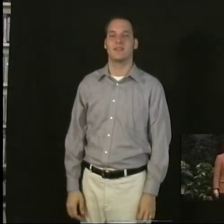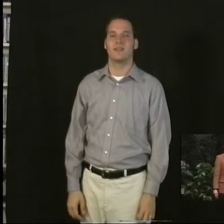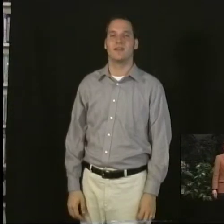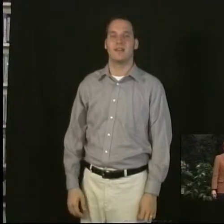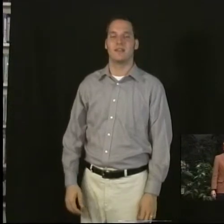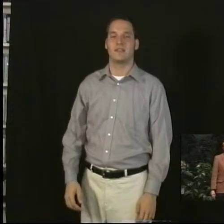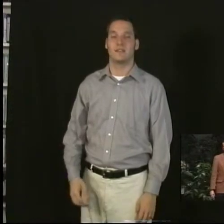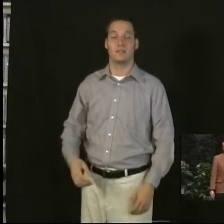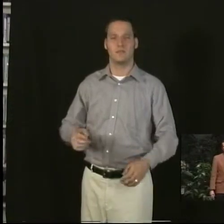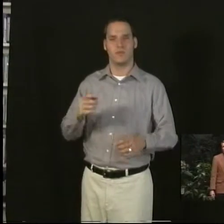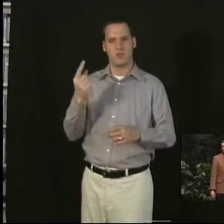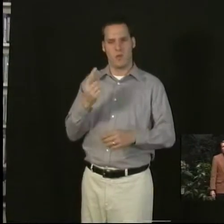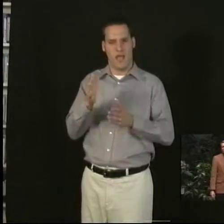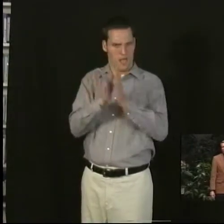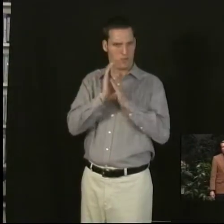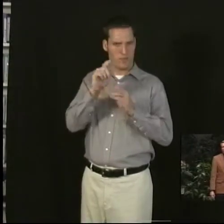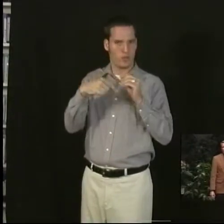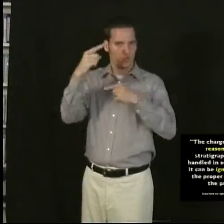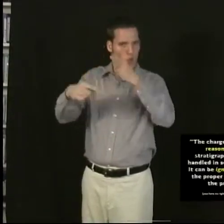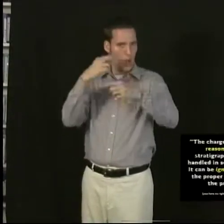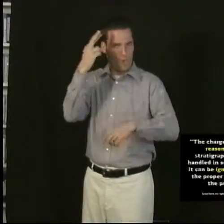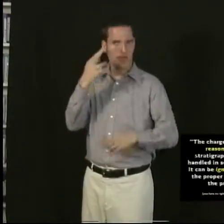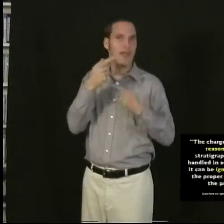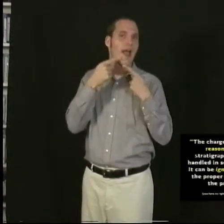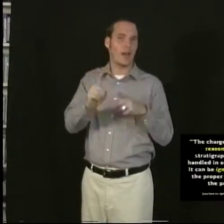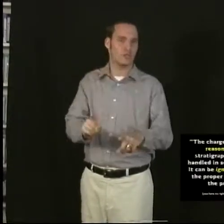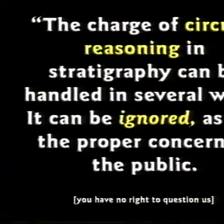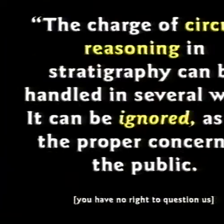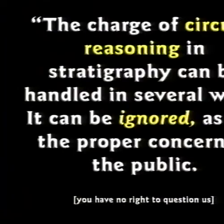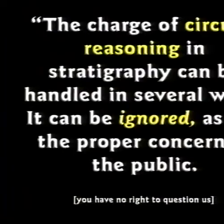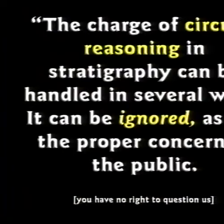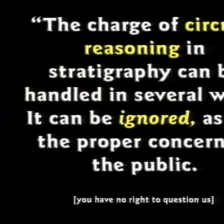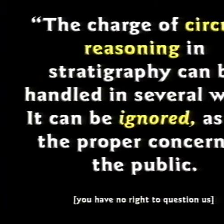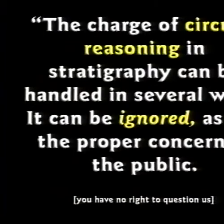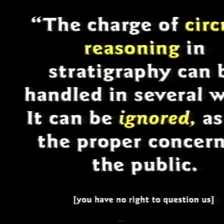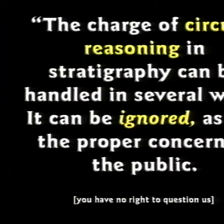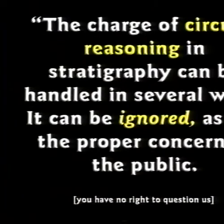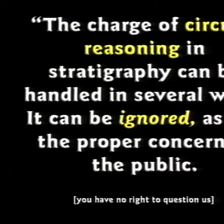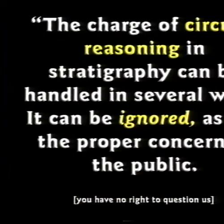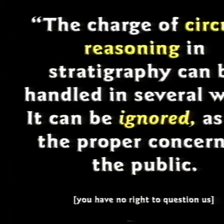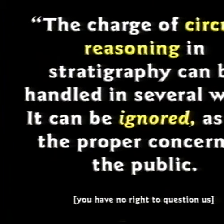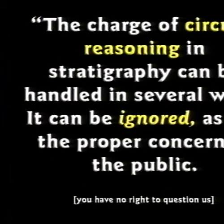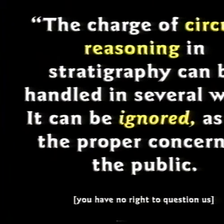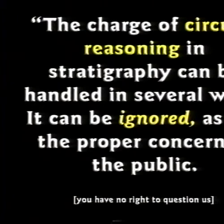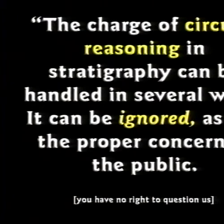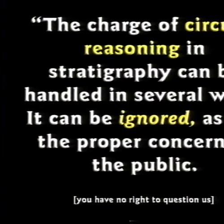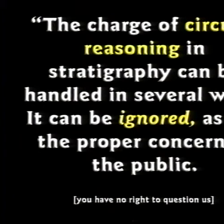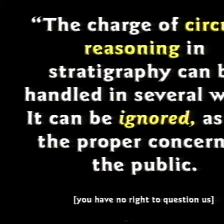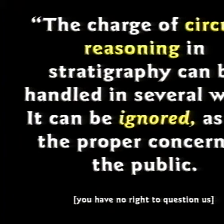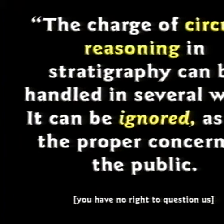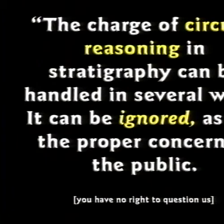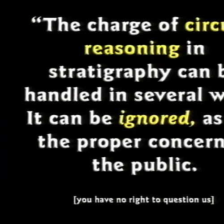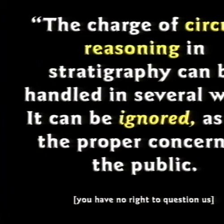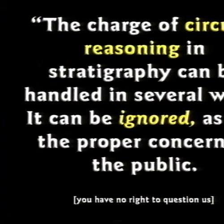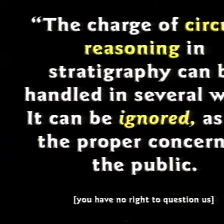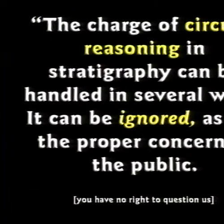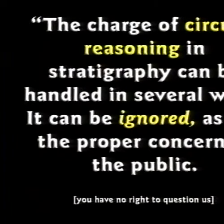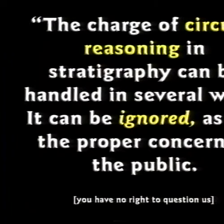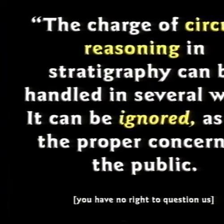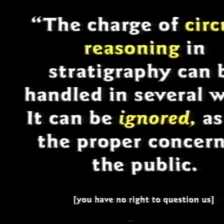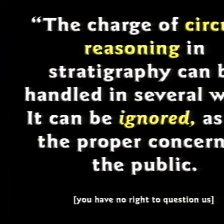If somebody charges you with circular reasoning, here's how they answer them. They say, the charge of circular reasoning in stratigraphy can be handled several ways. It